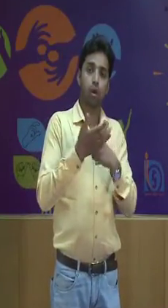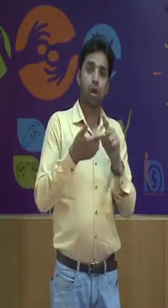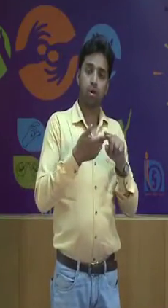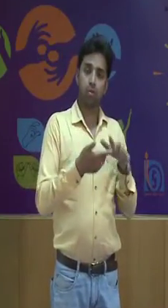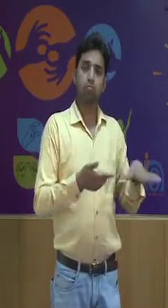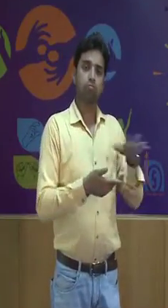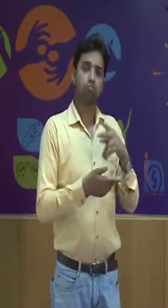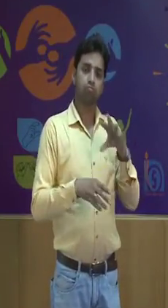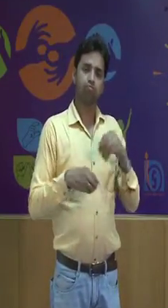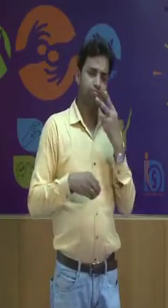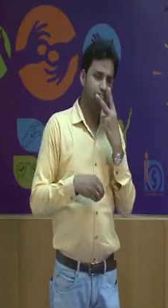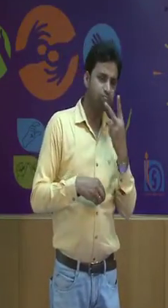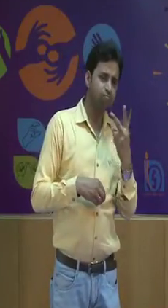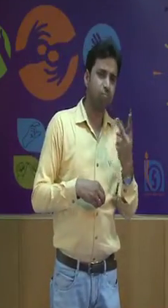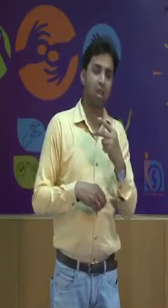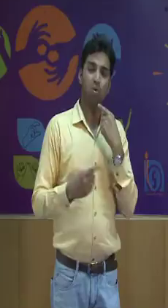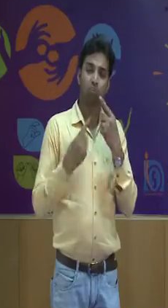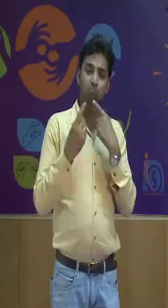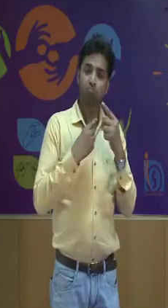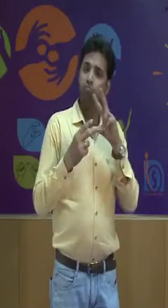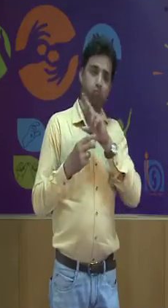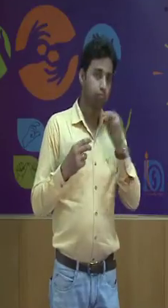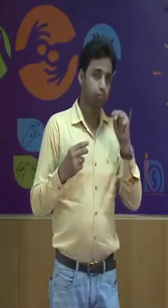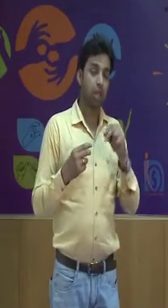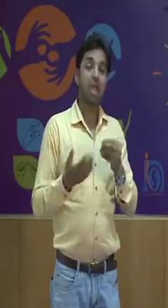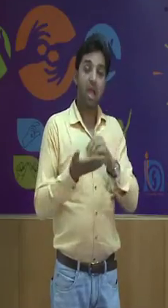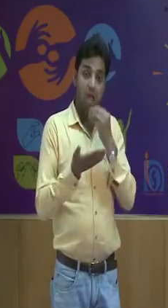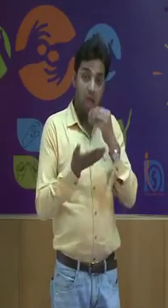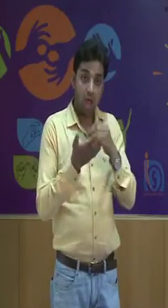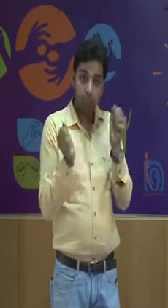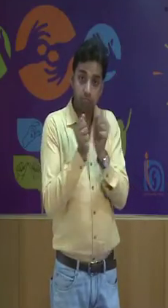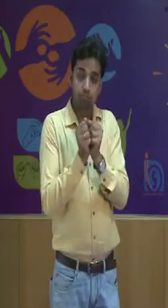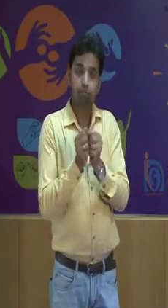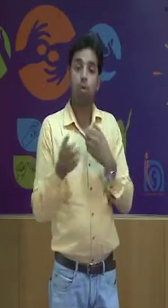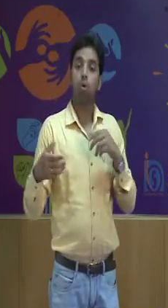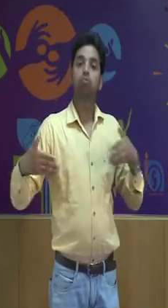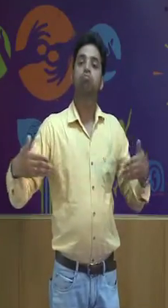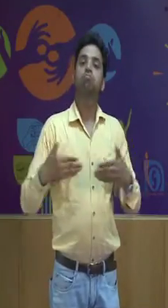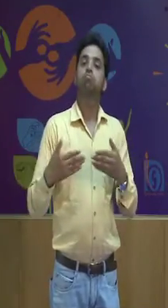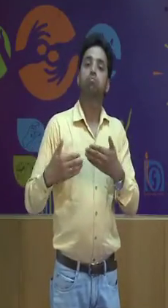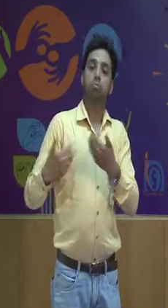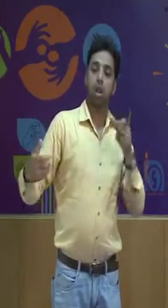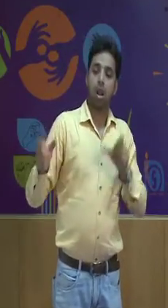and they could not talk, eat or meet other people.